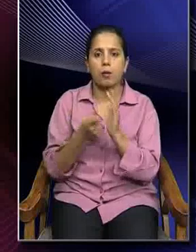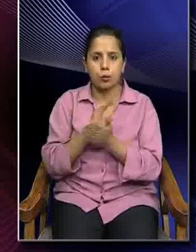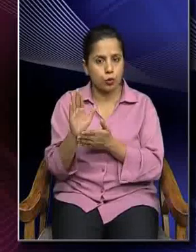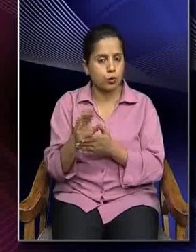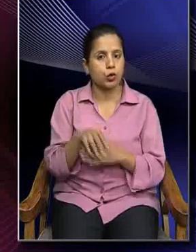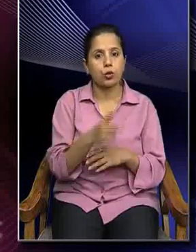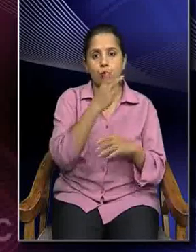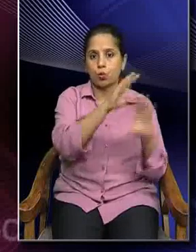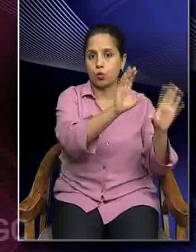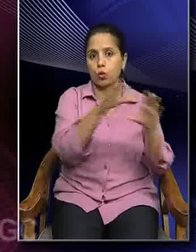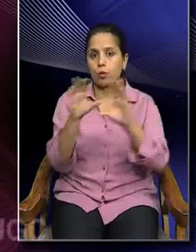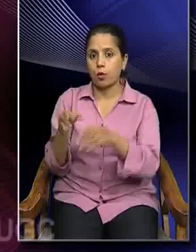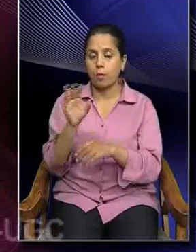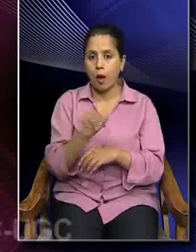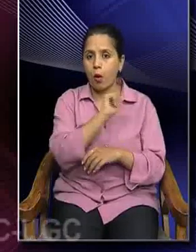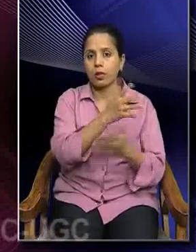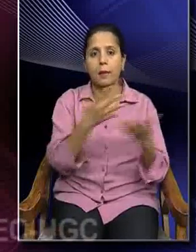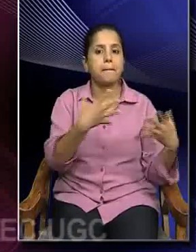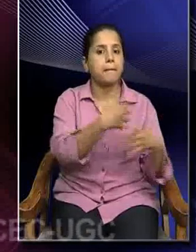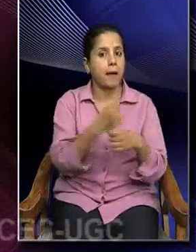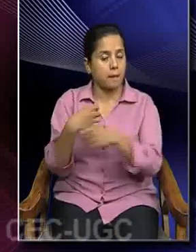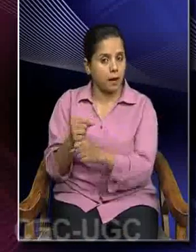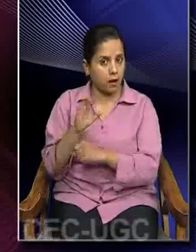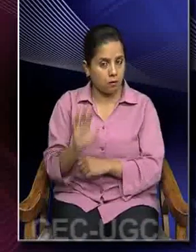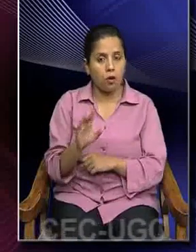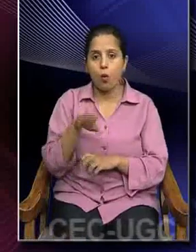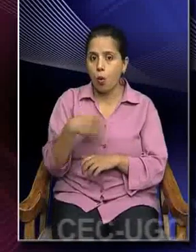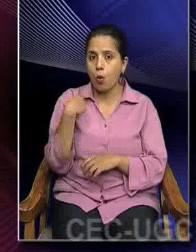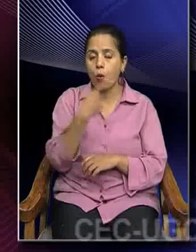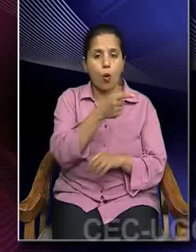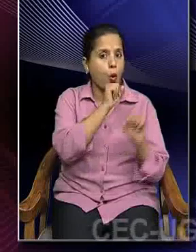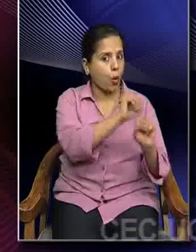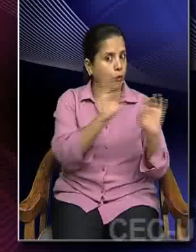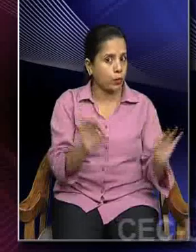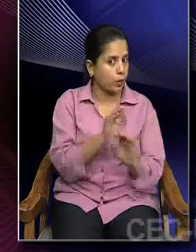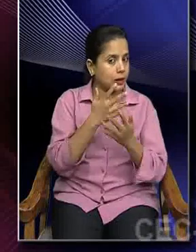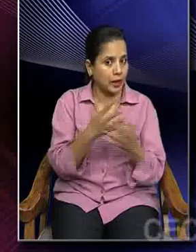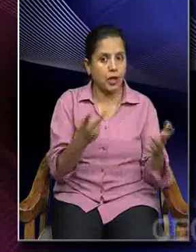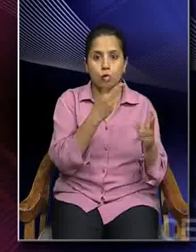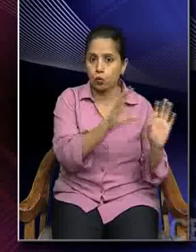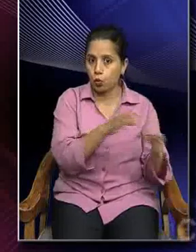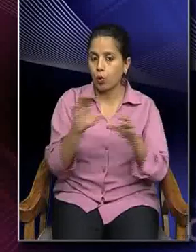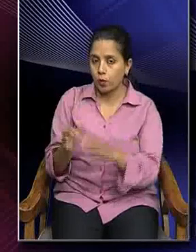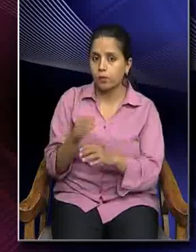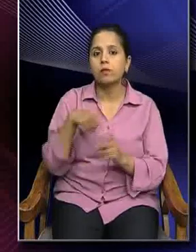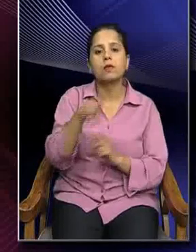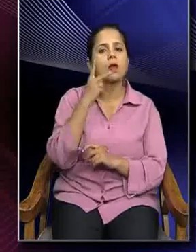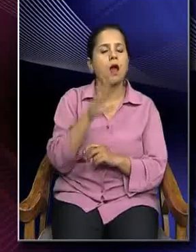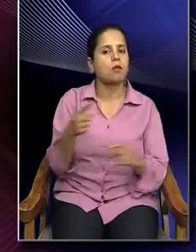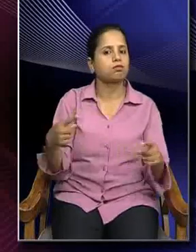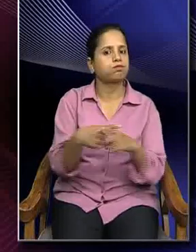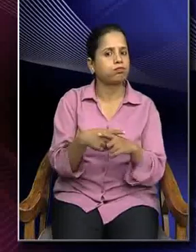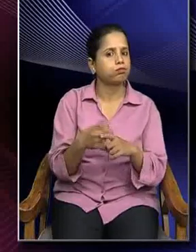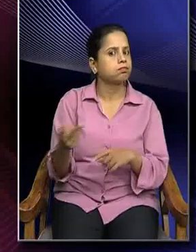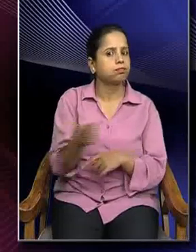those who own means of production and those who do not own means of production, they are in conflict with